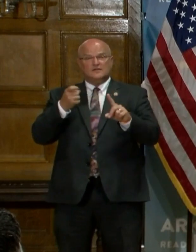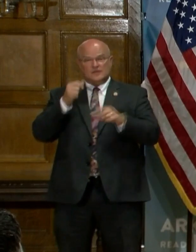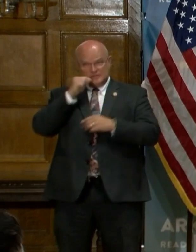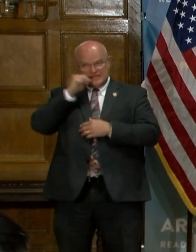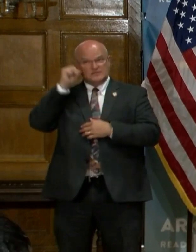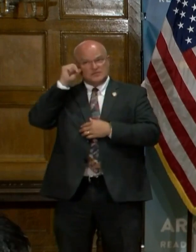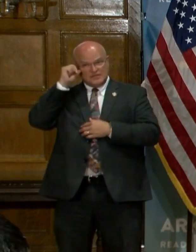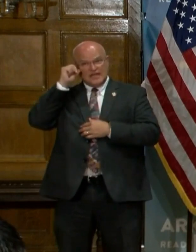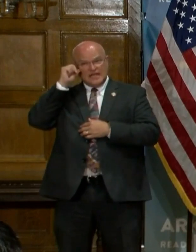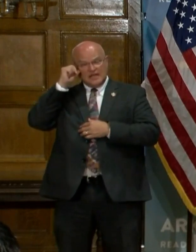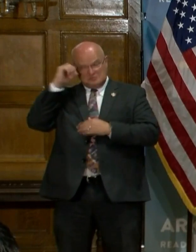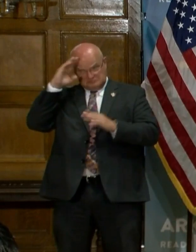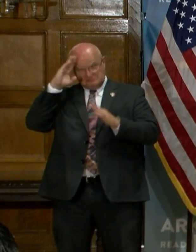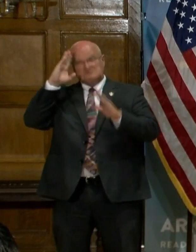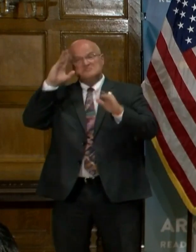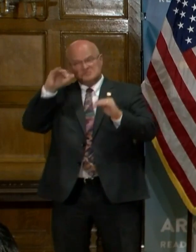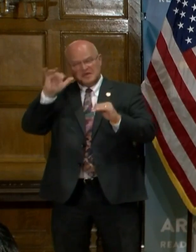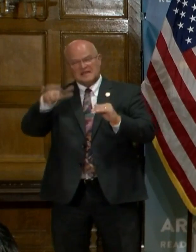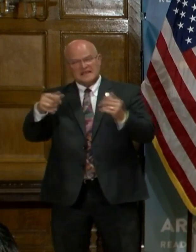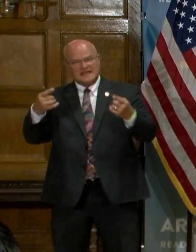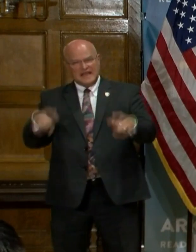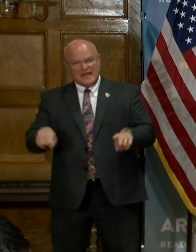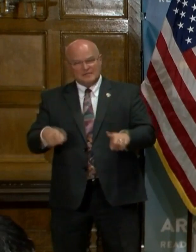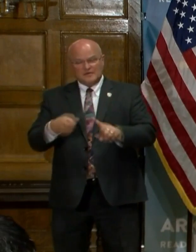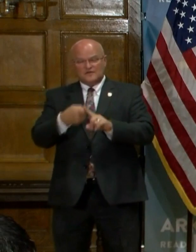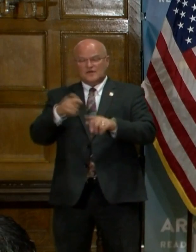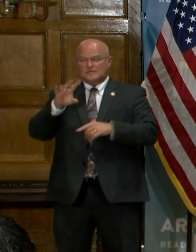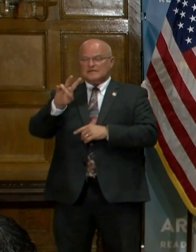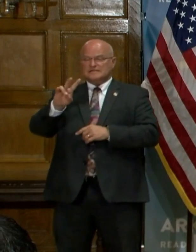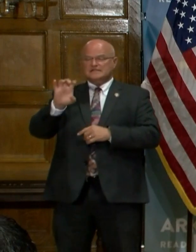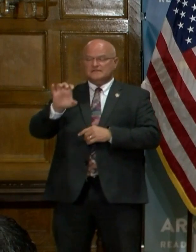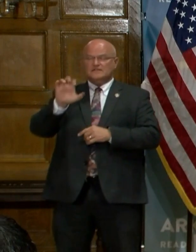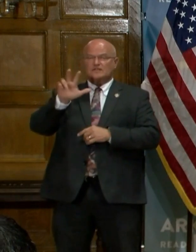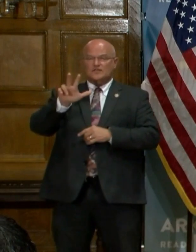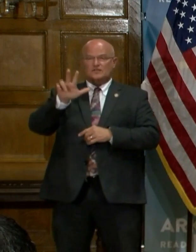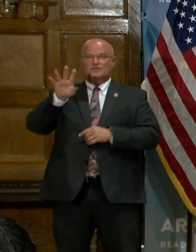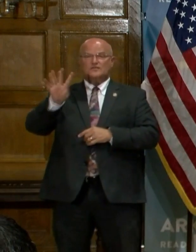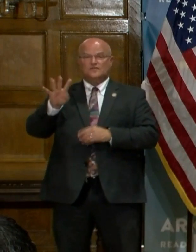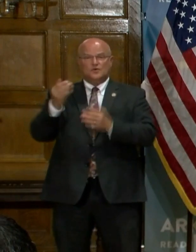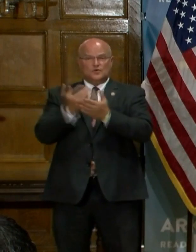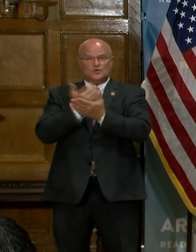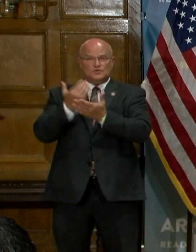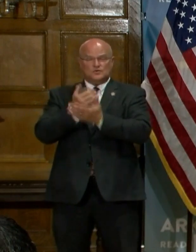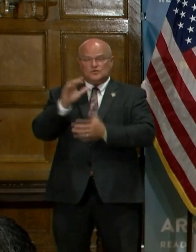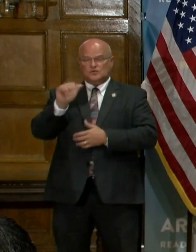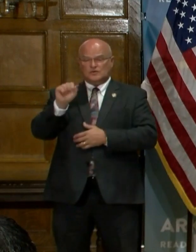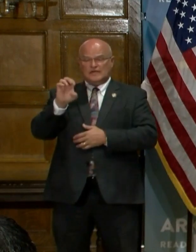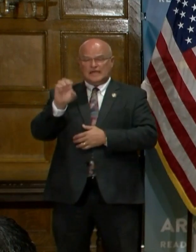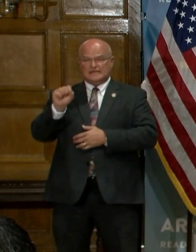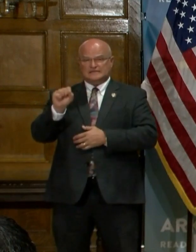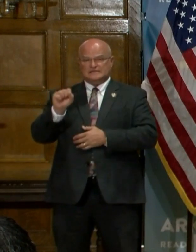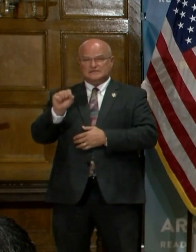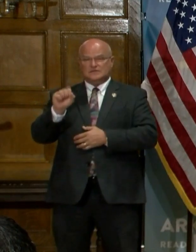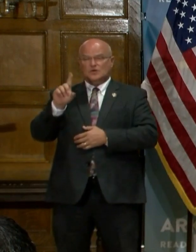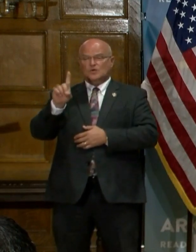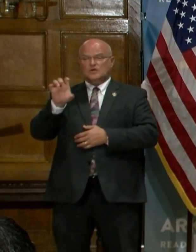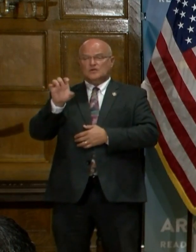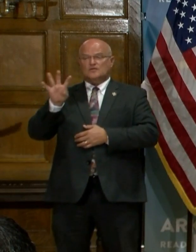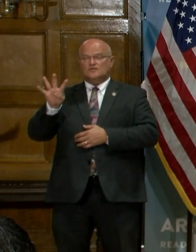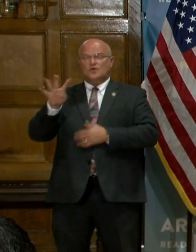from yesterday. We were expecting that. Of these 734 new cases, 104 of them are